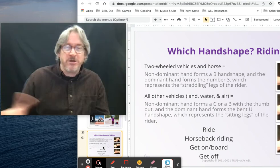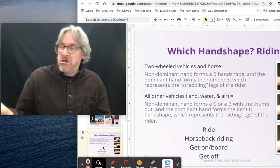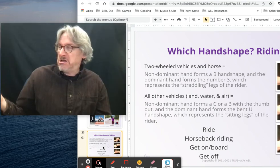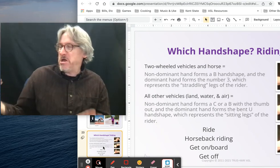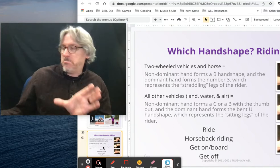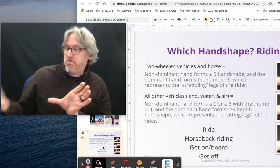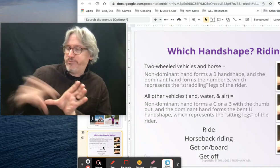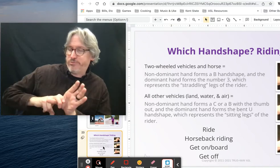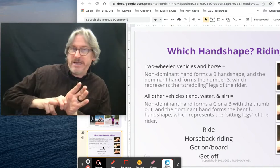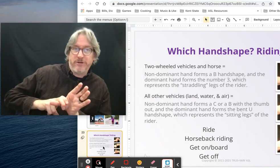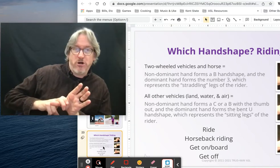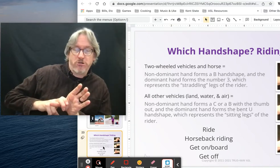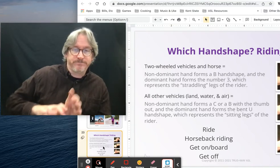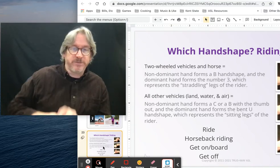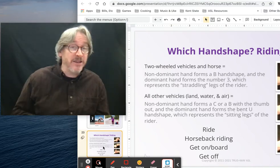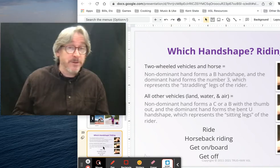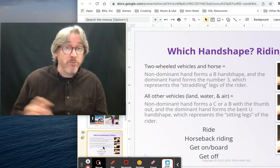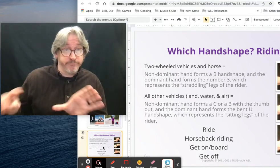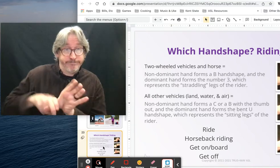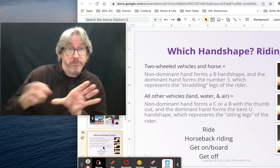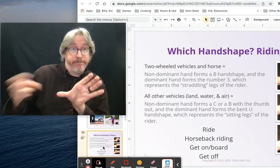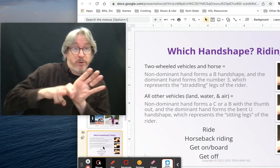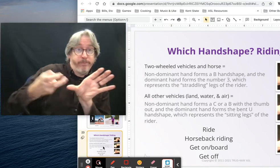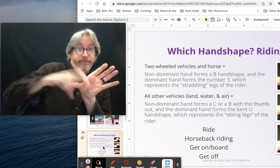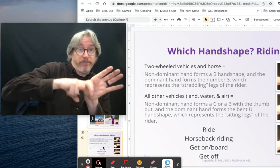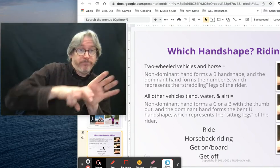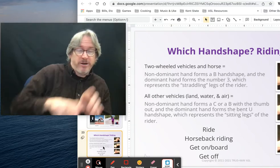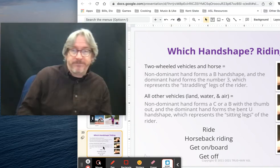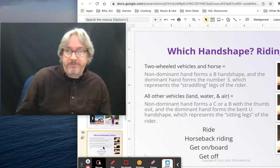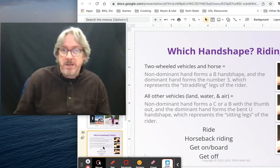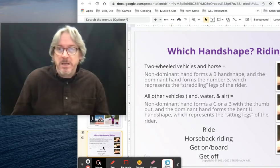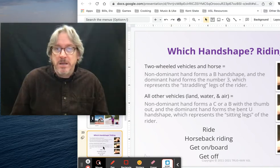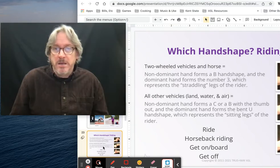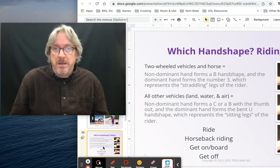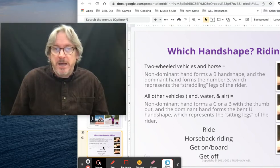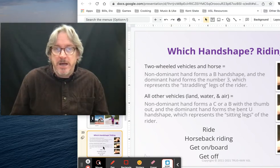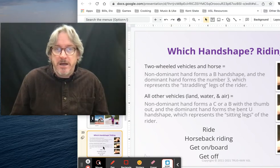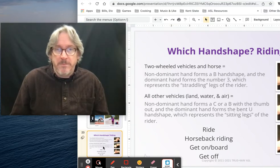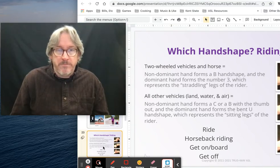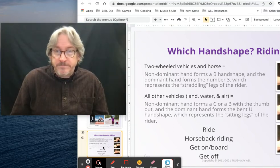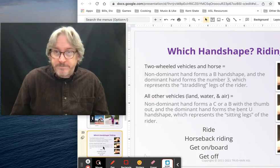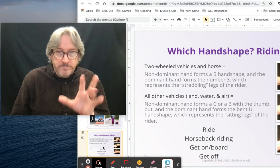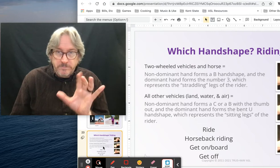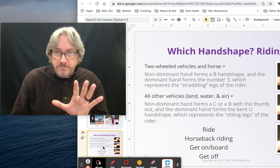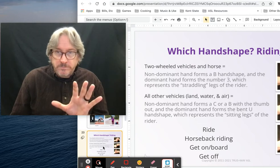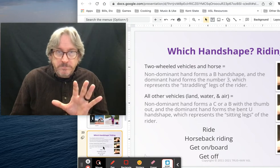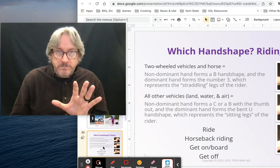Come on, get in the car. And it could be more, boom, boom, right?